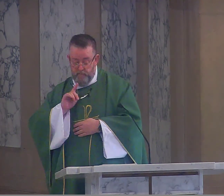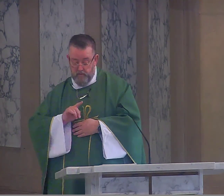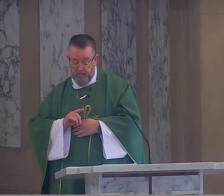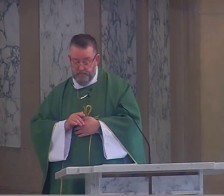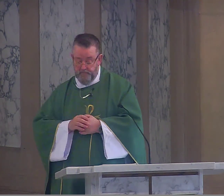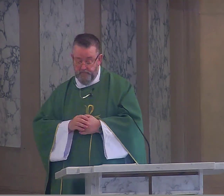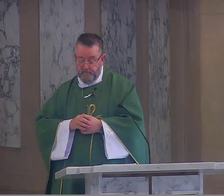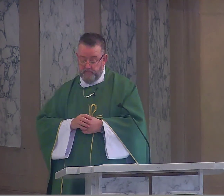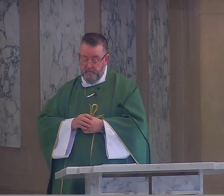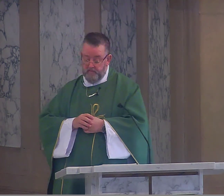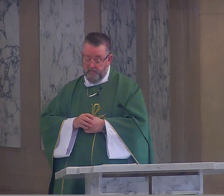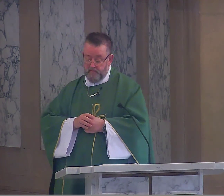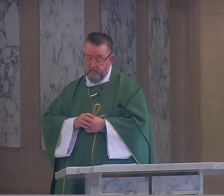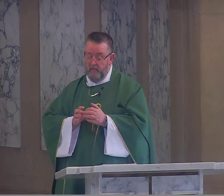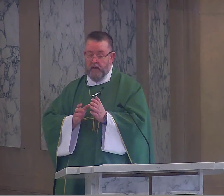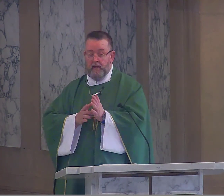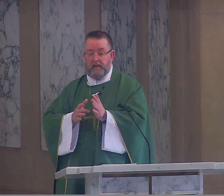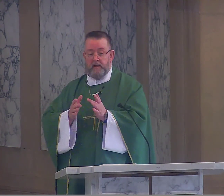all people.